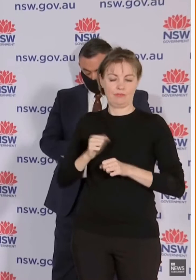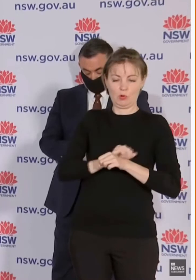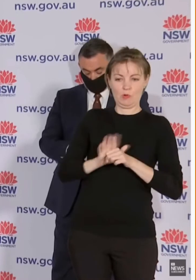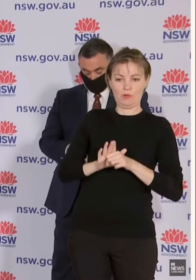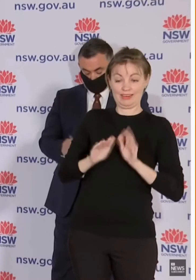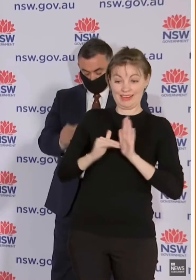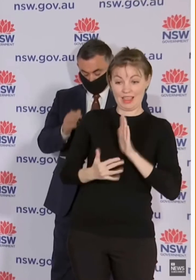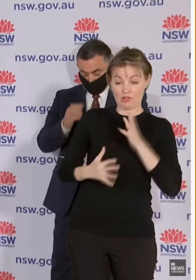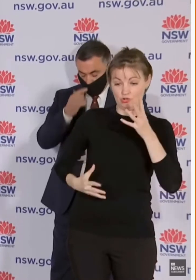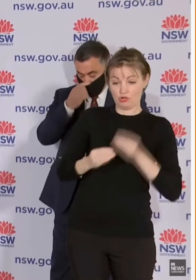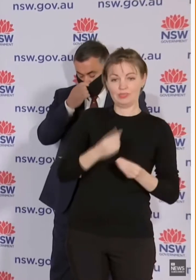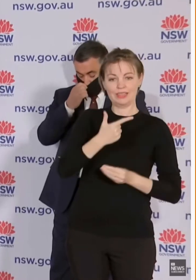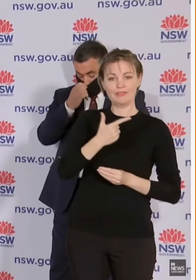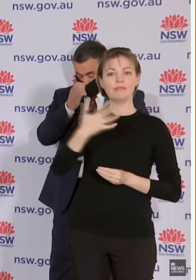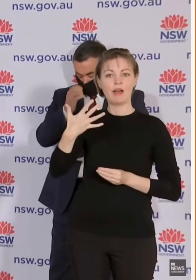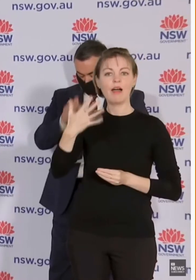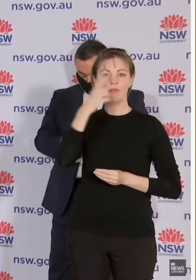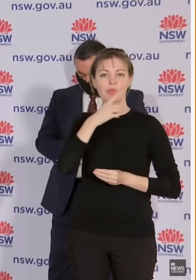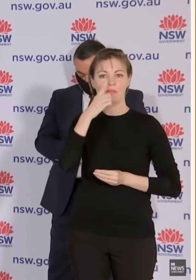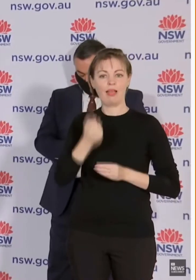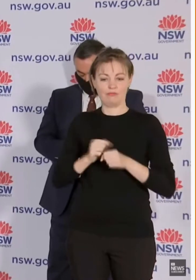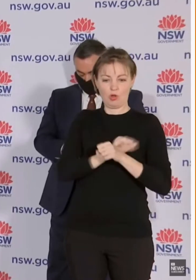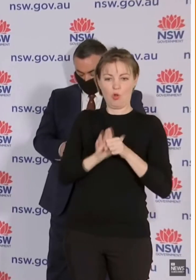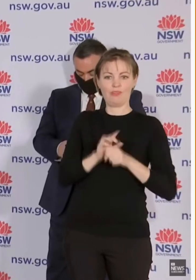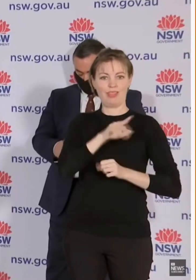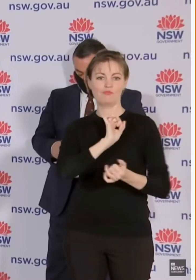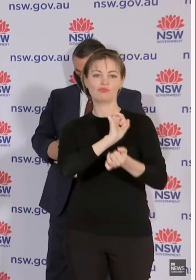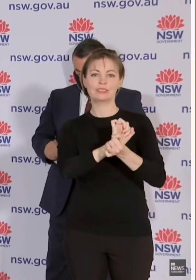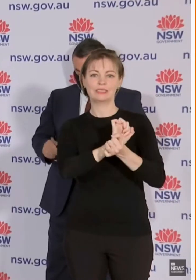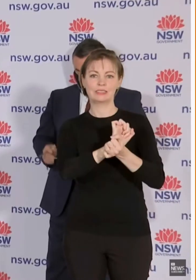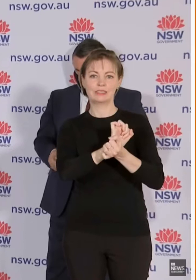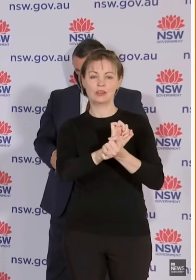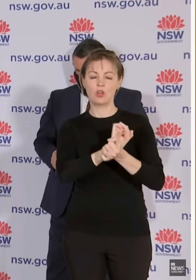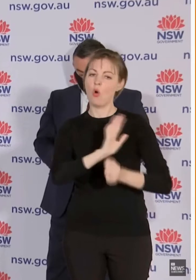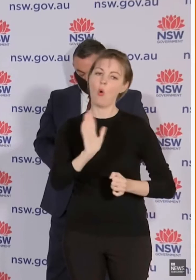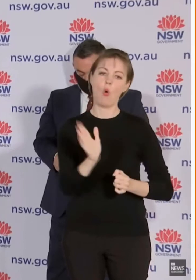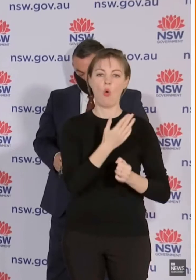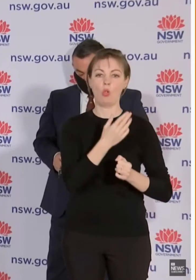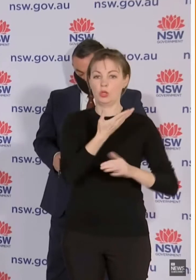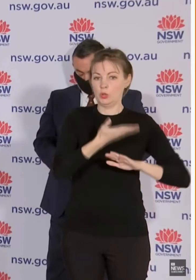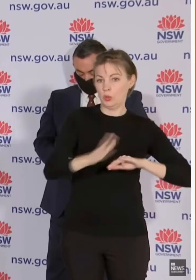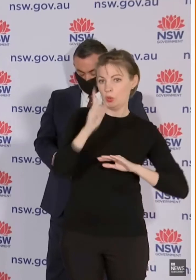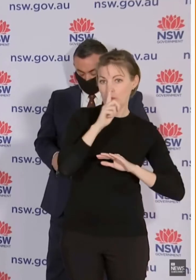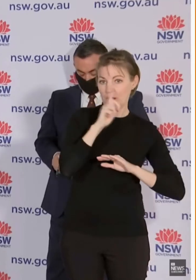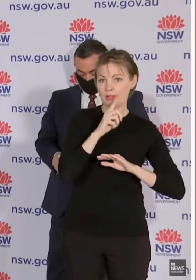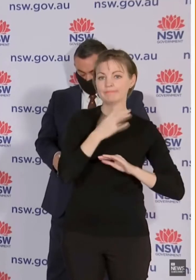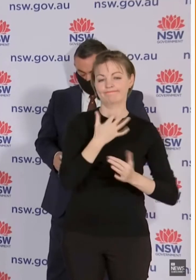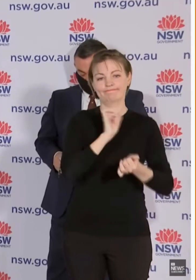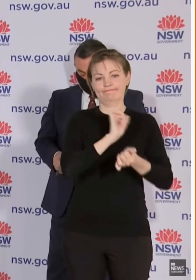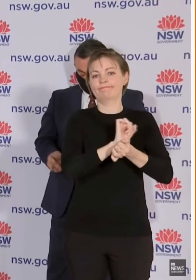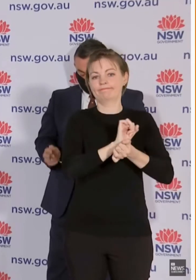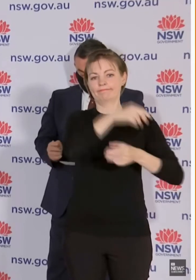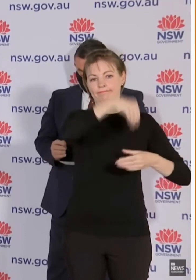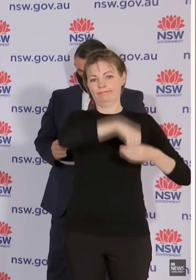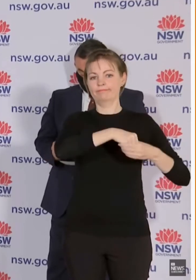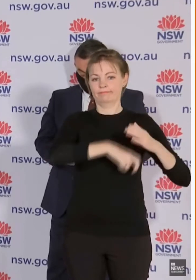now 75 cases in total. All of the new cases are inmates, meaning there was a total of 74